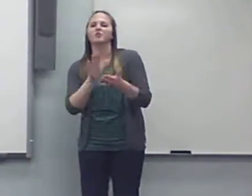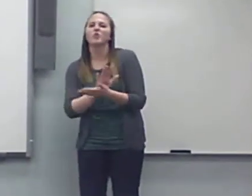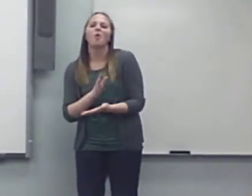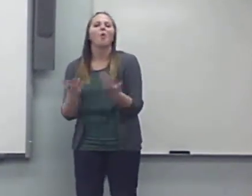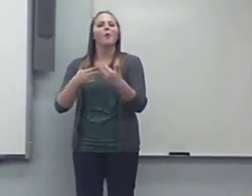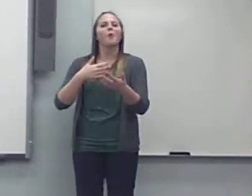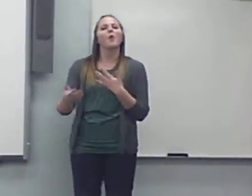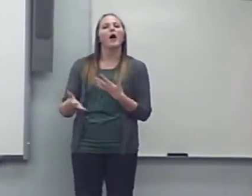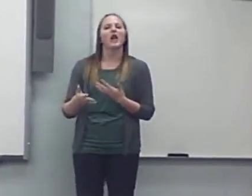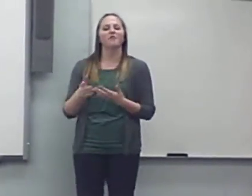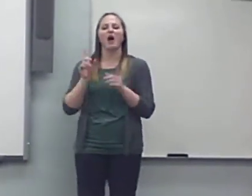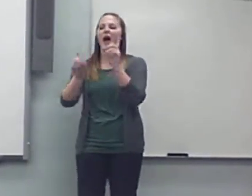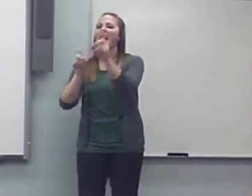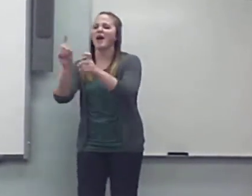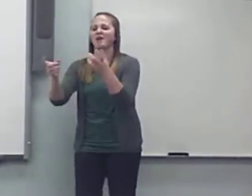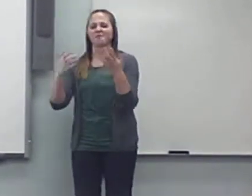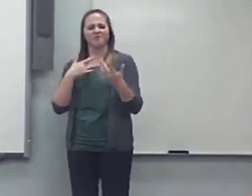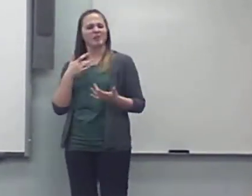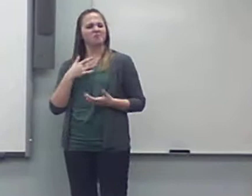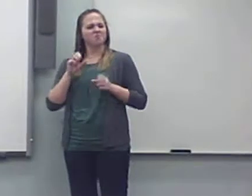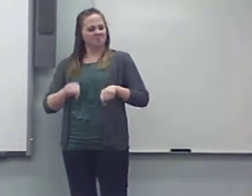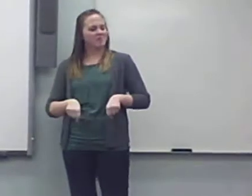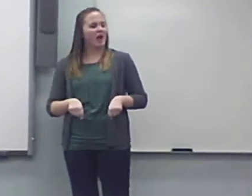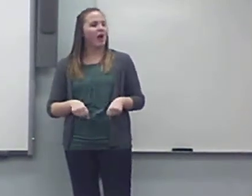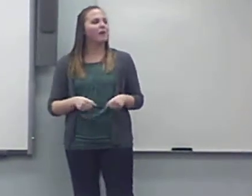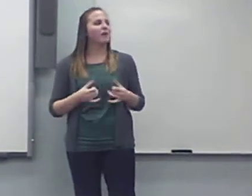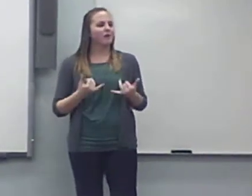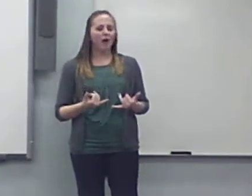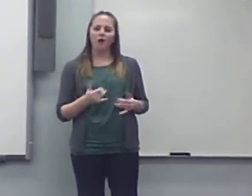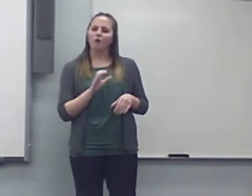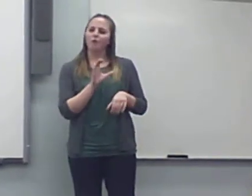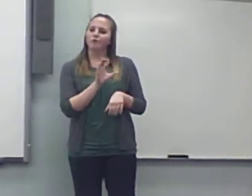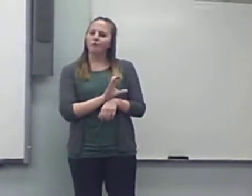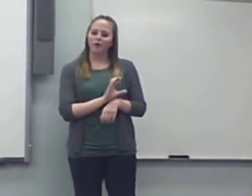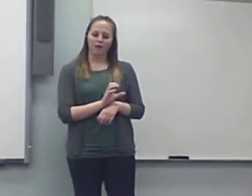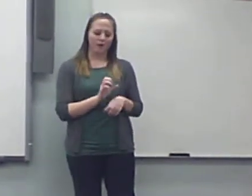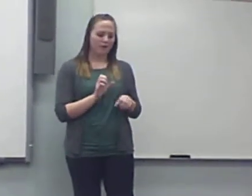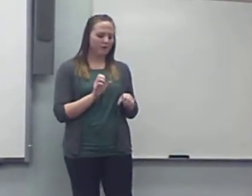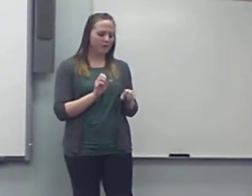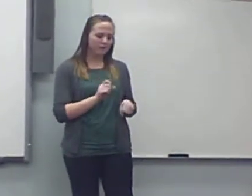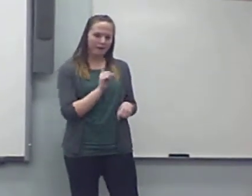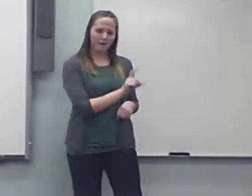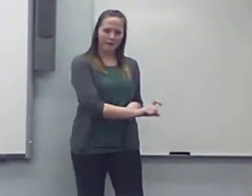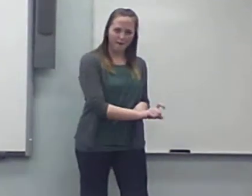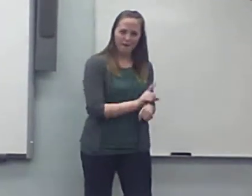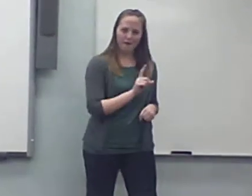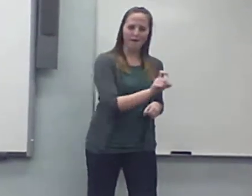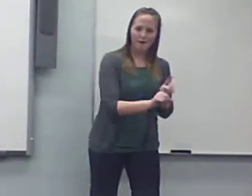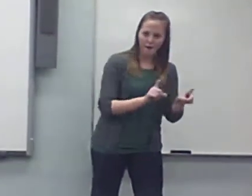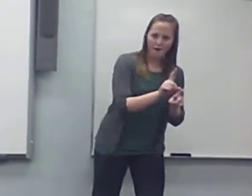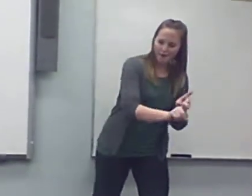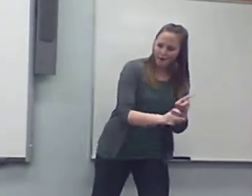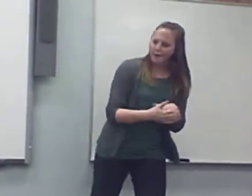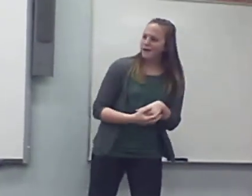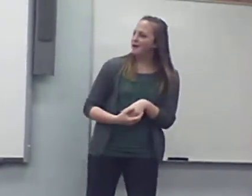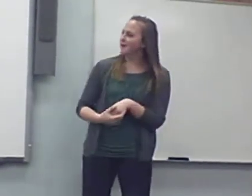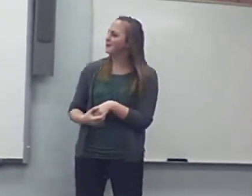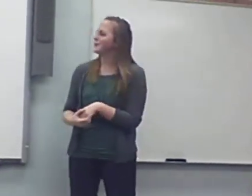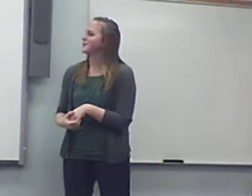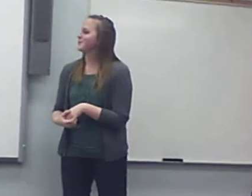too. Now, of course, that doesn't mean that churches are automatically going to understand the Americans with Disabilities Act, getting access, having to